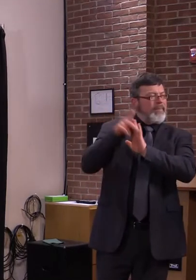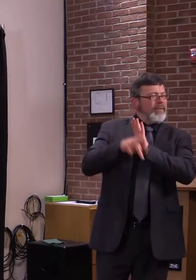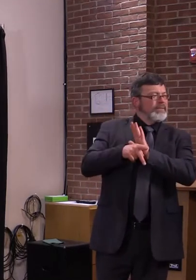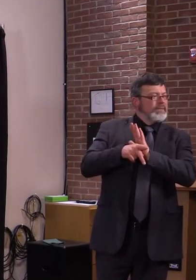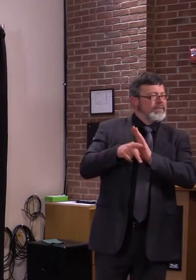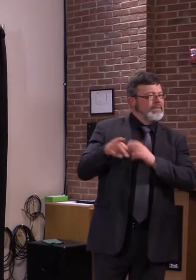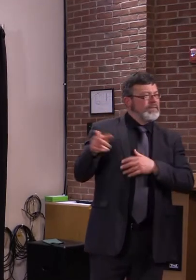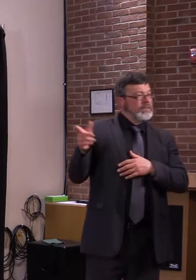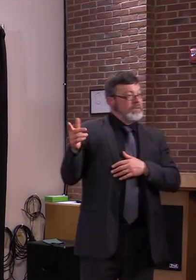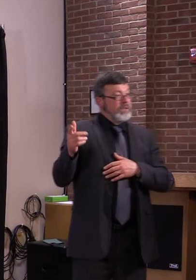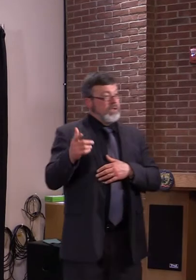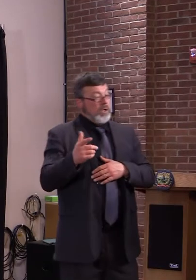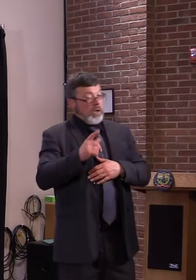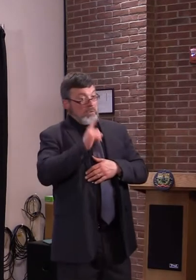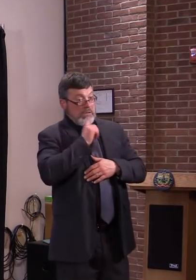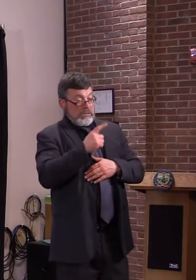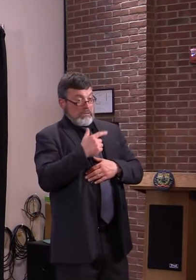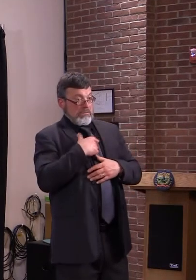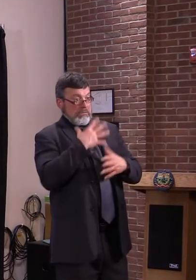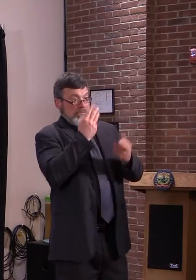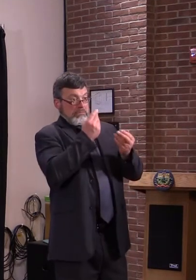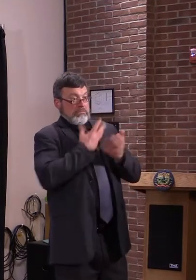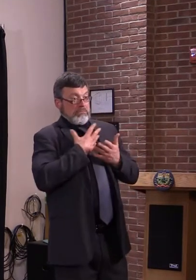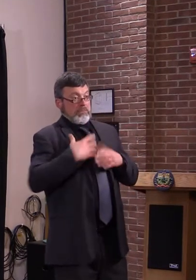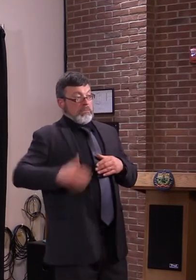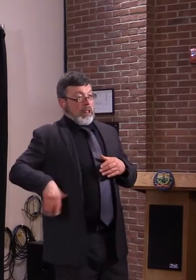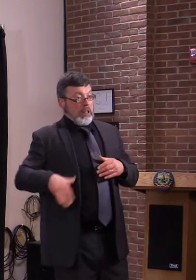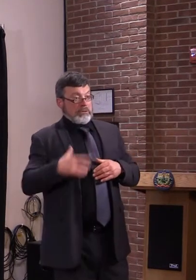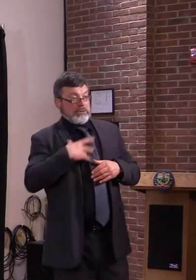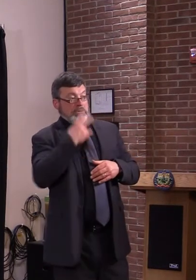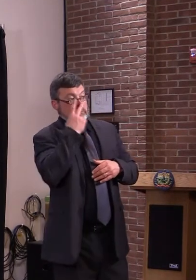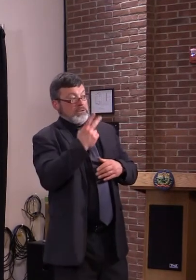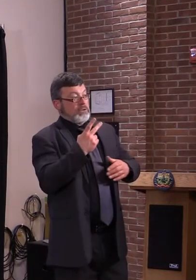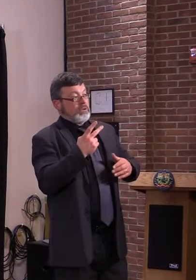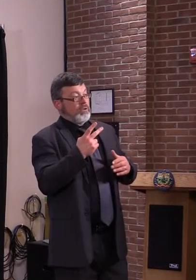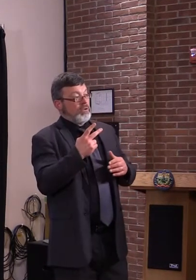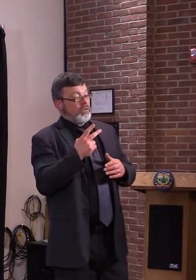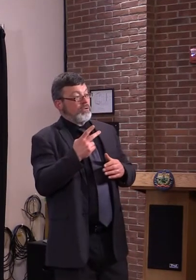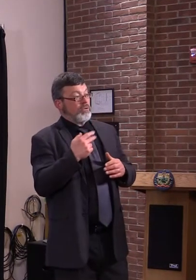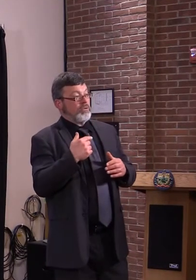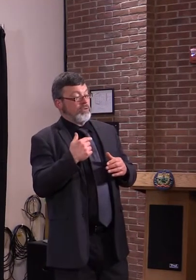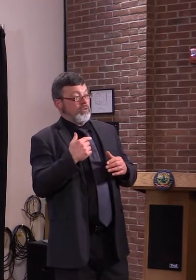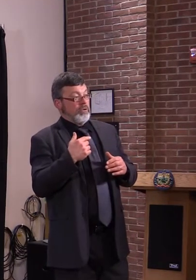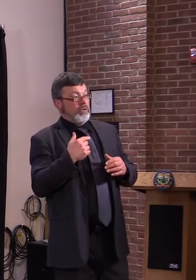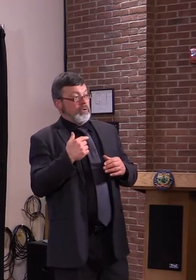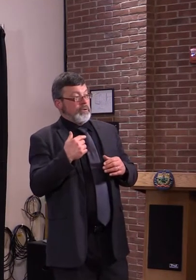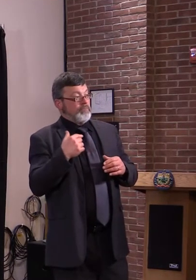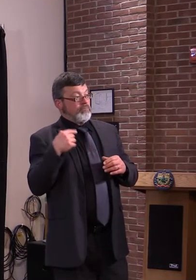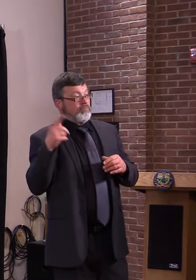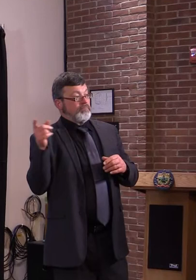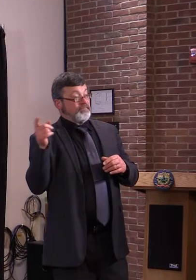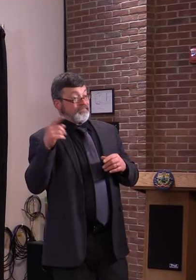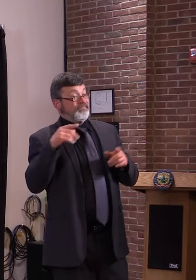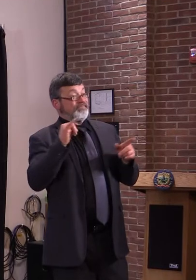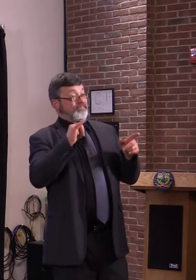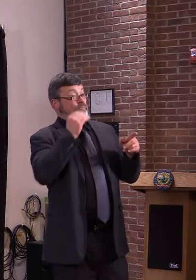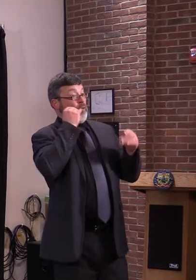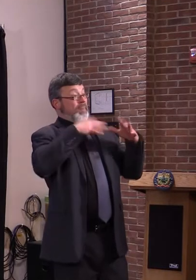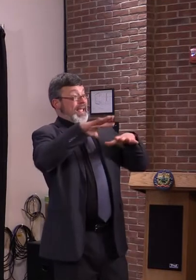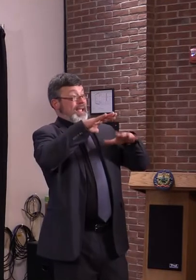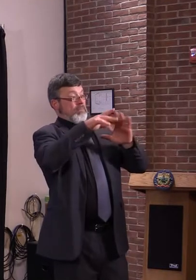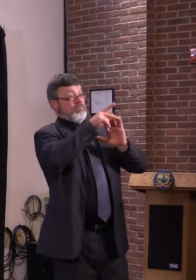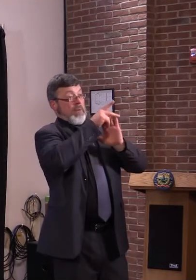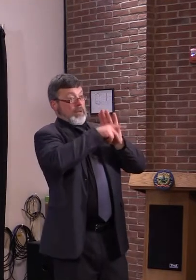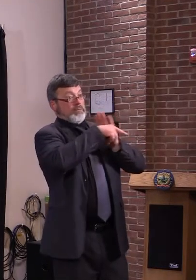I've not seen that guy, and I was on a call with the Department of Homeland Security